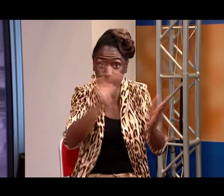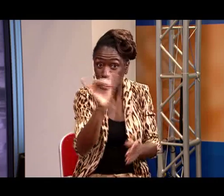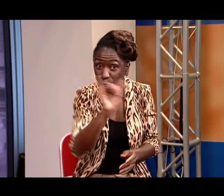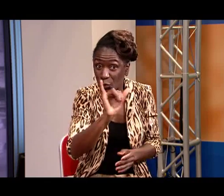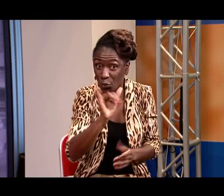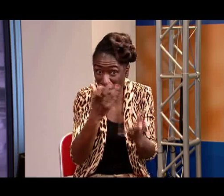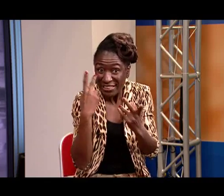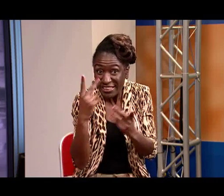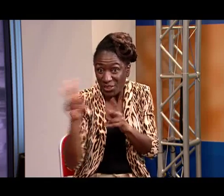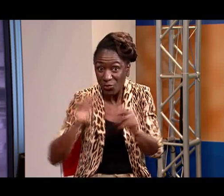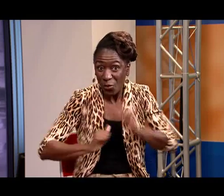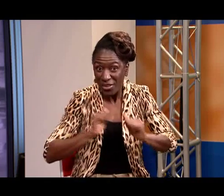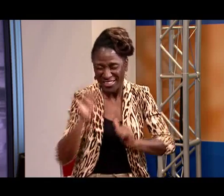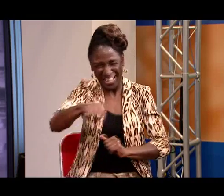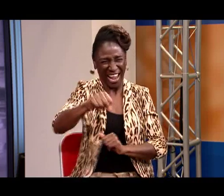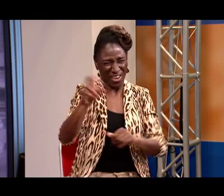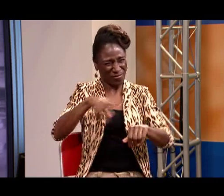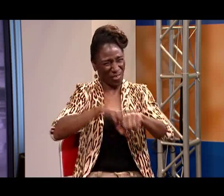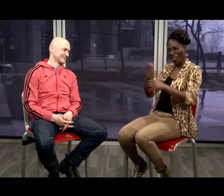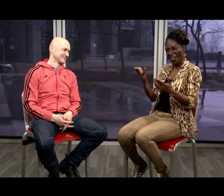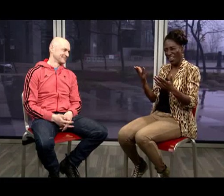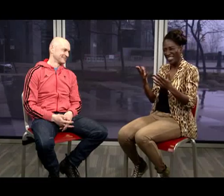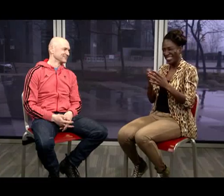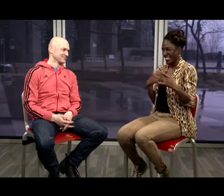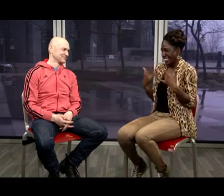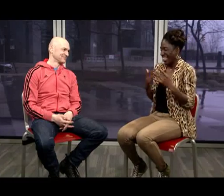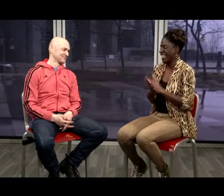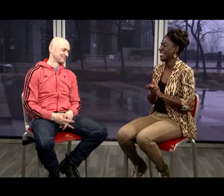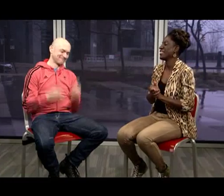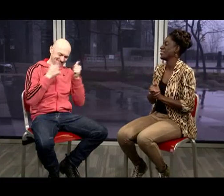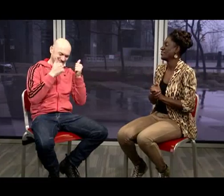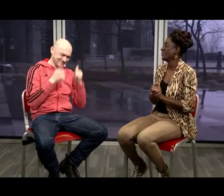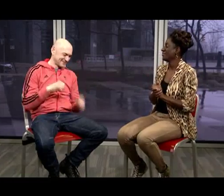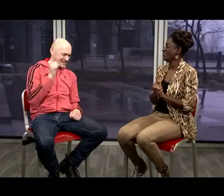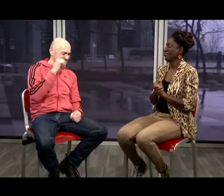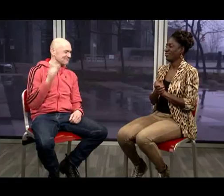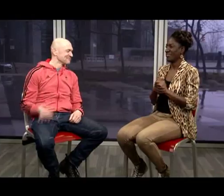have to You'll have to let me know And I'll make sure that I'll let all of you know So that we can watch your performance